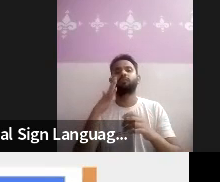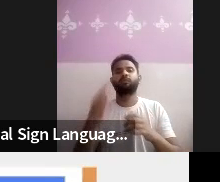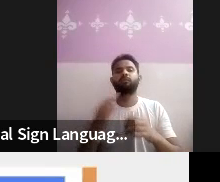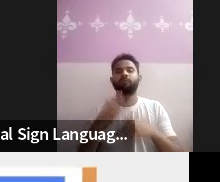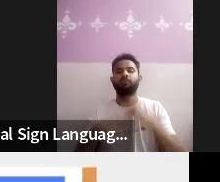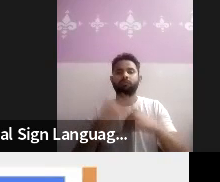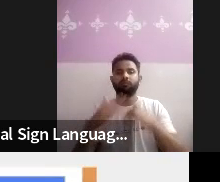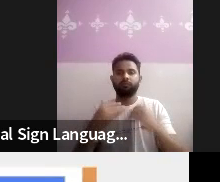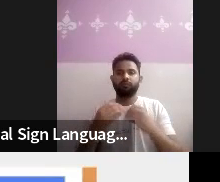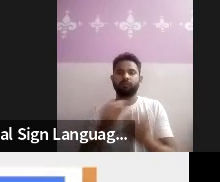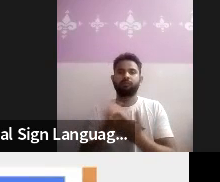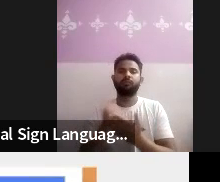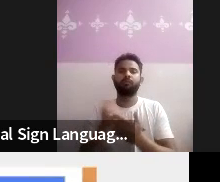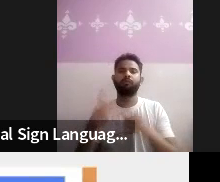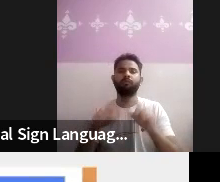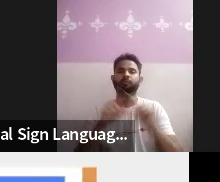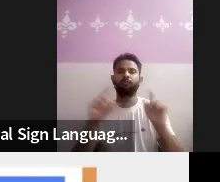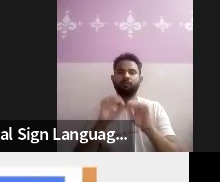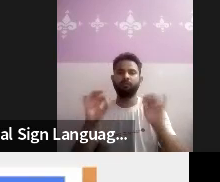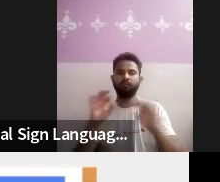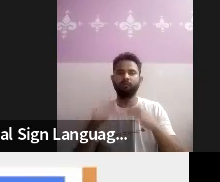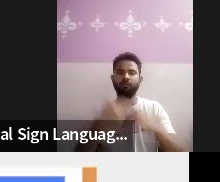picture from the side so that you can see that.